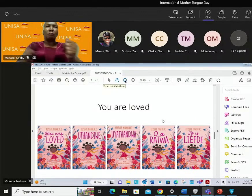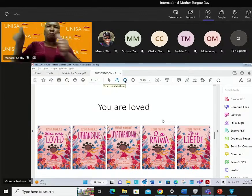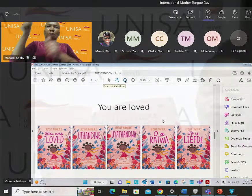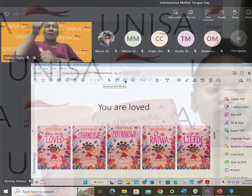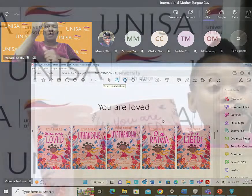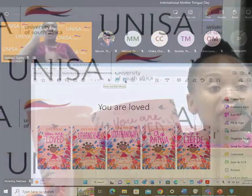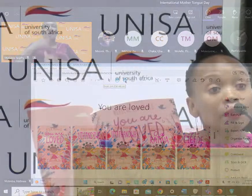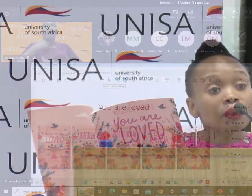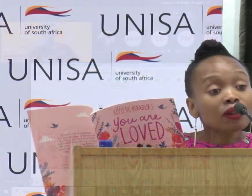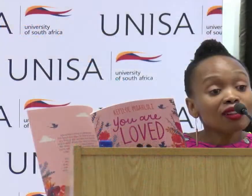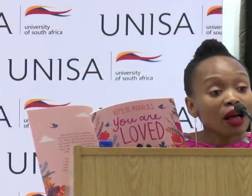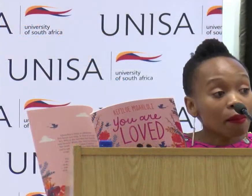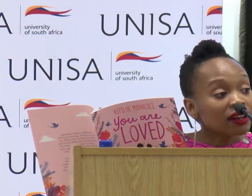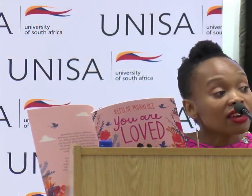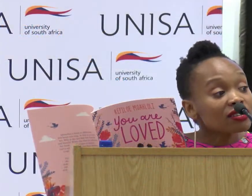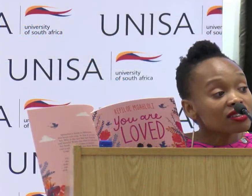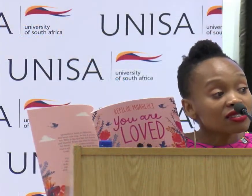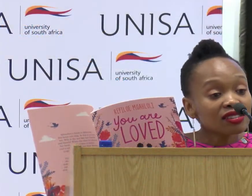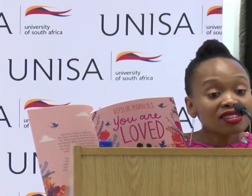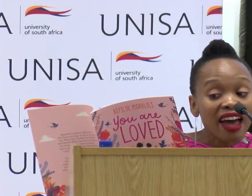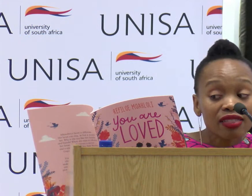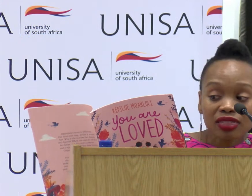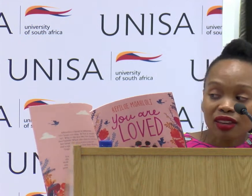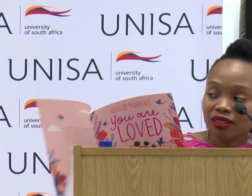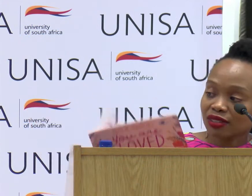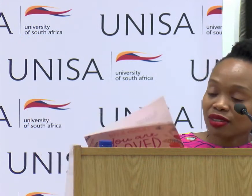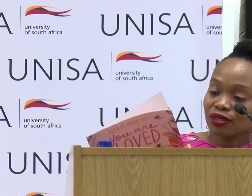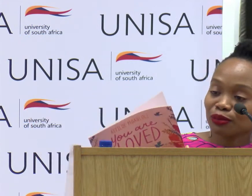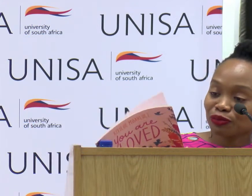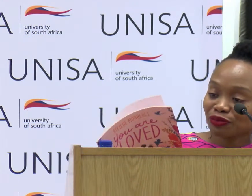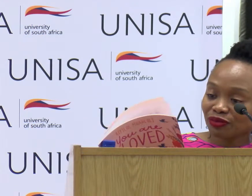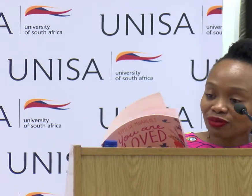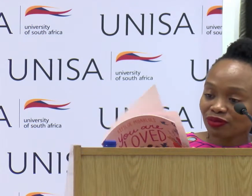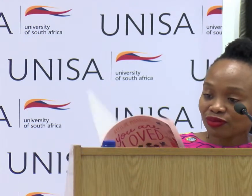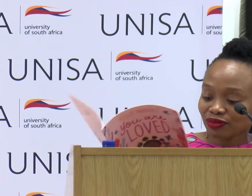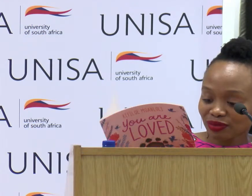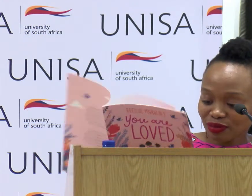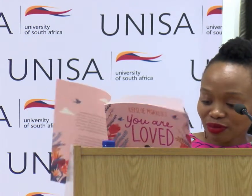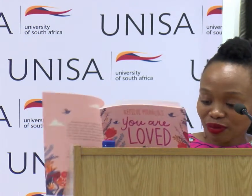sing, to people, places, and things.